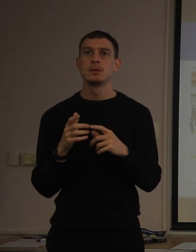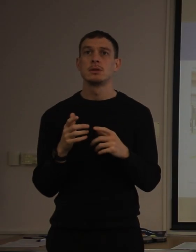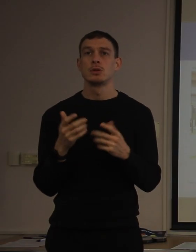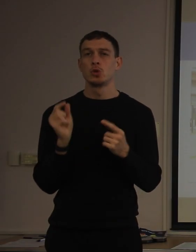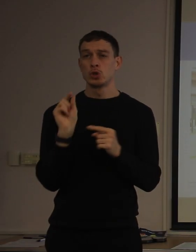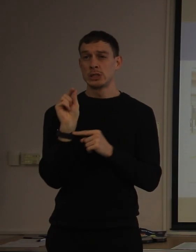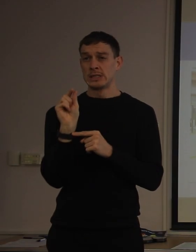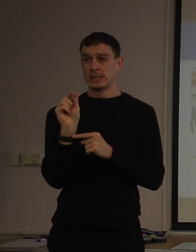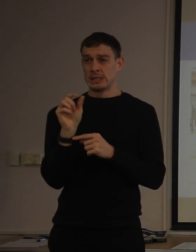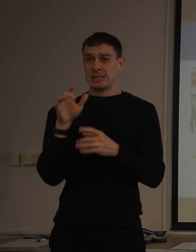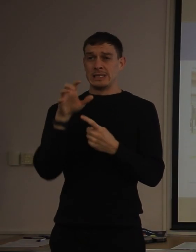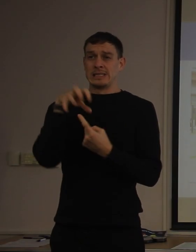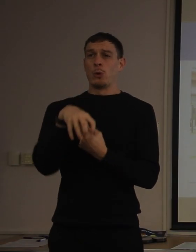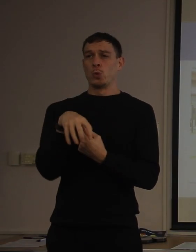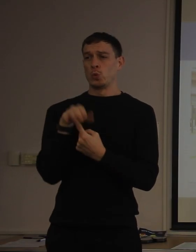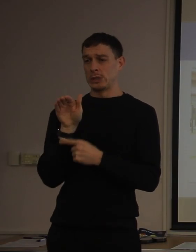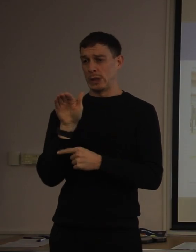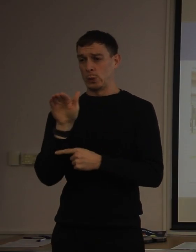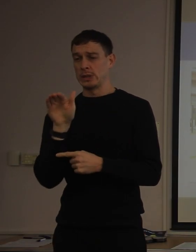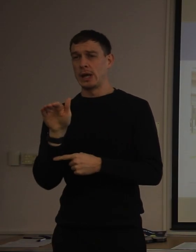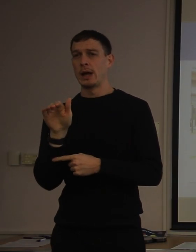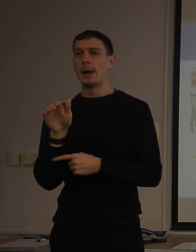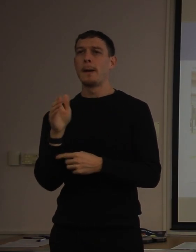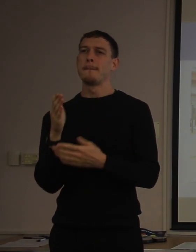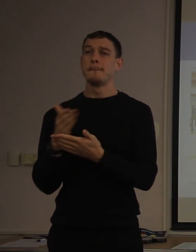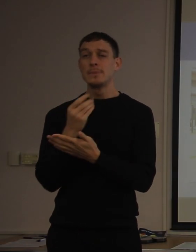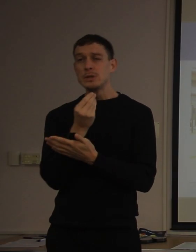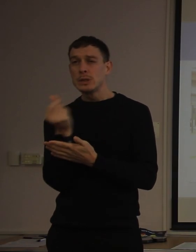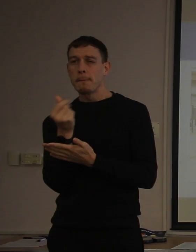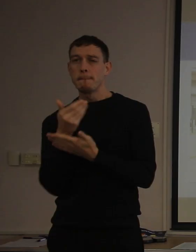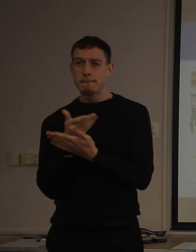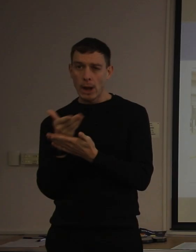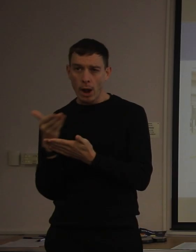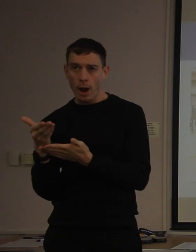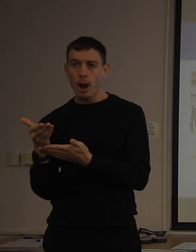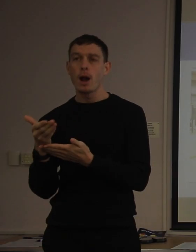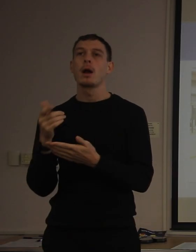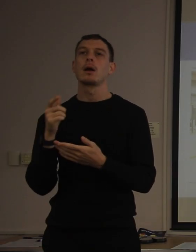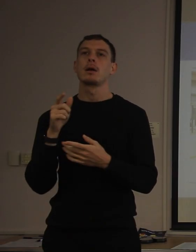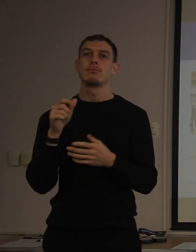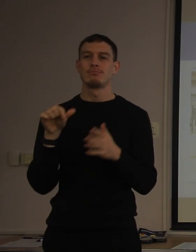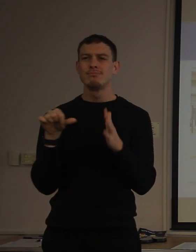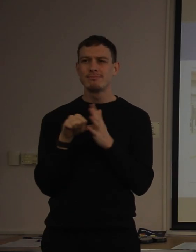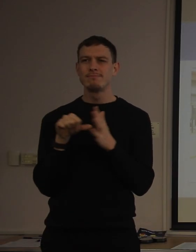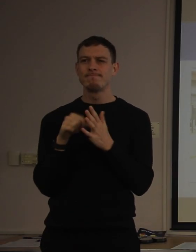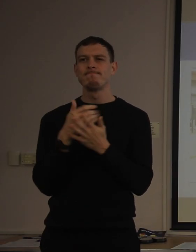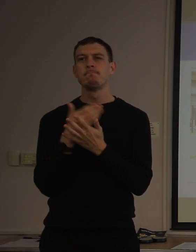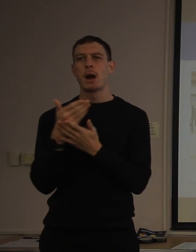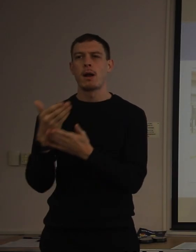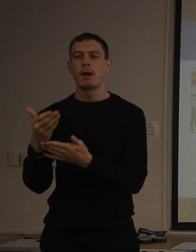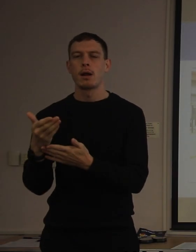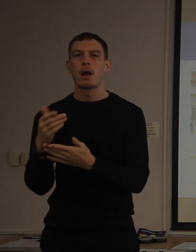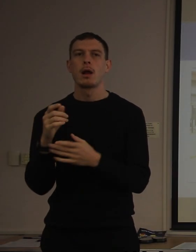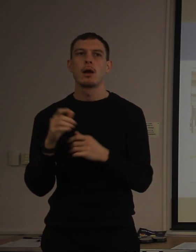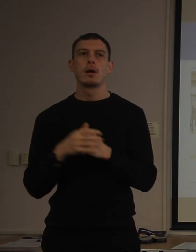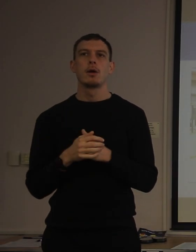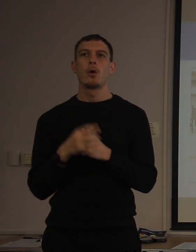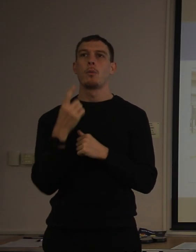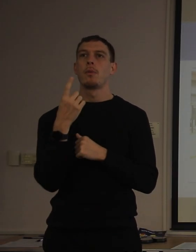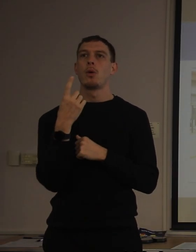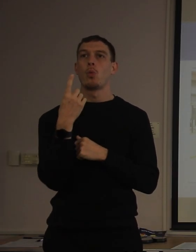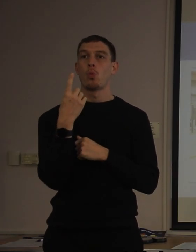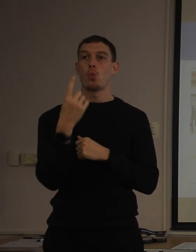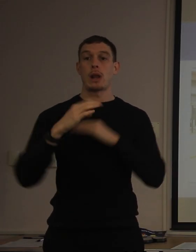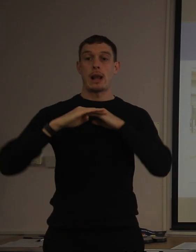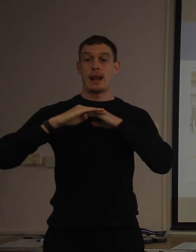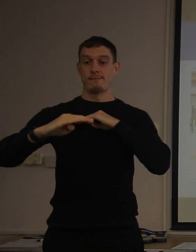town. There is some parking, but it can be a little bit tricky to get parked. We're all on one